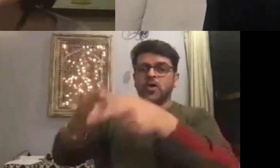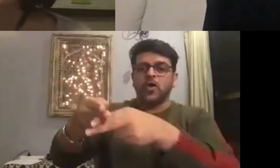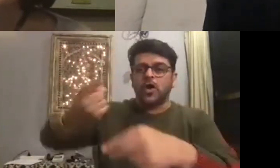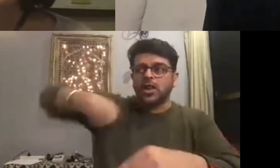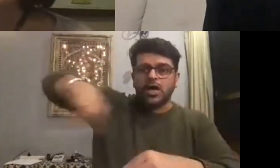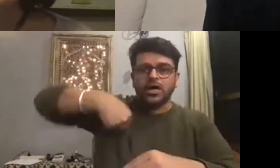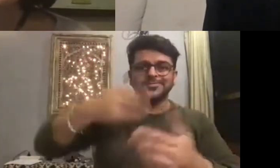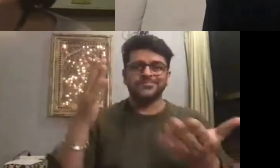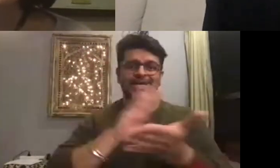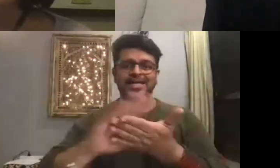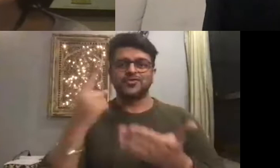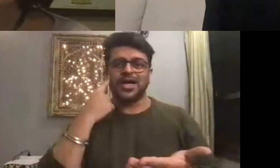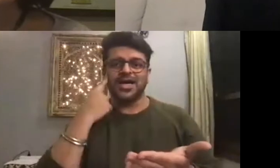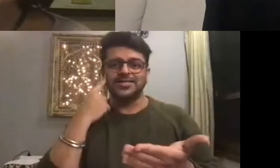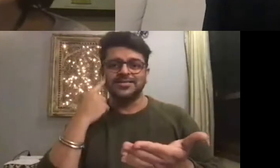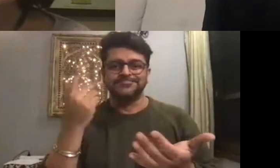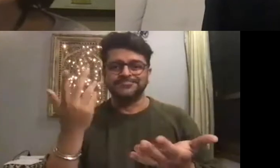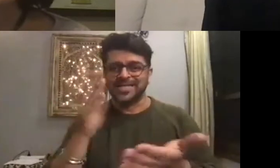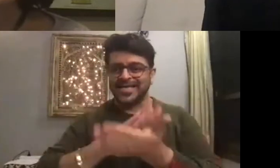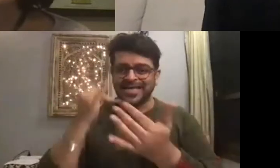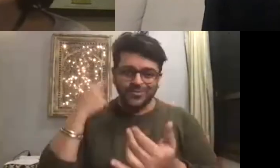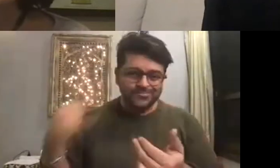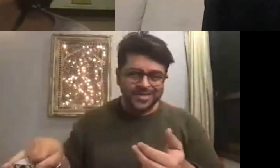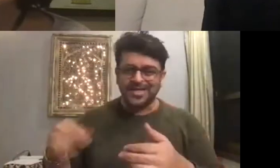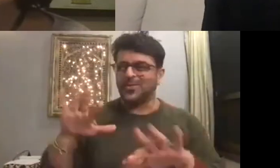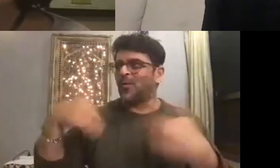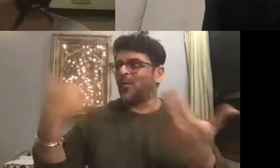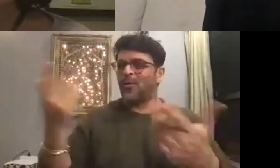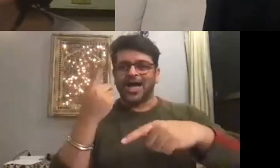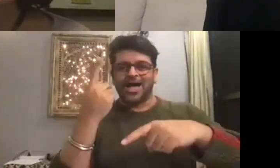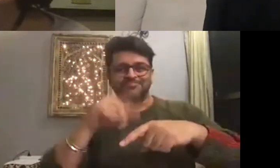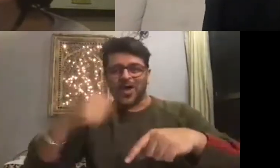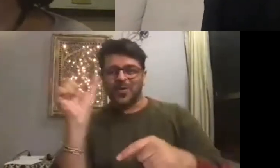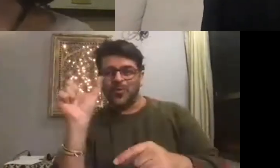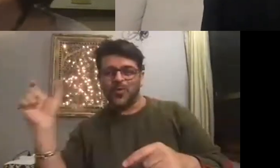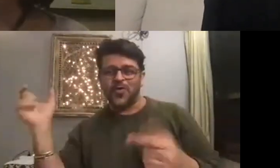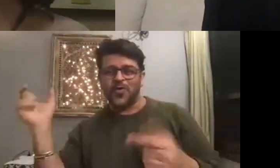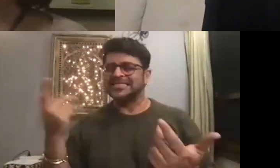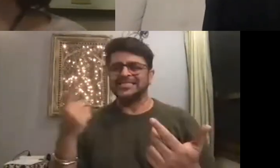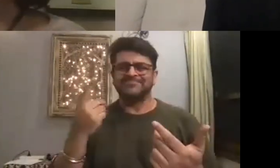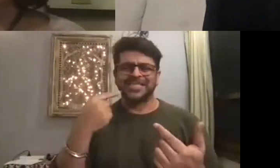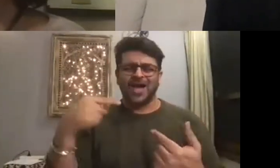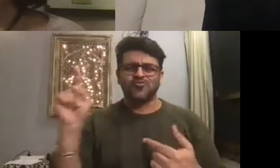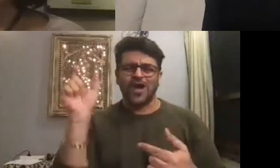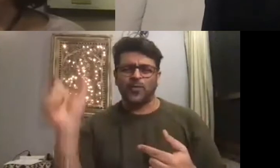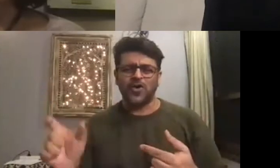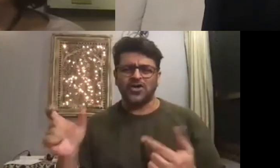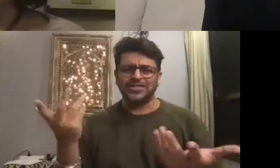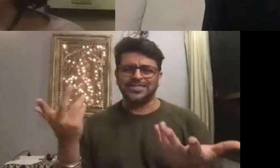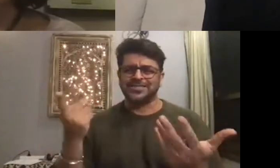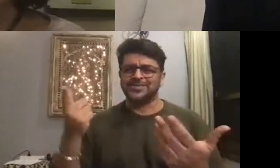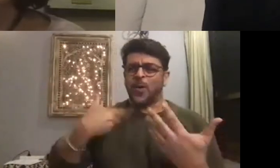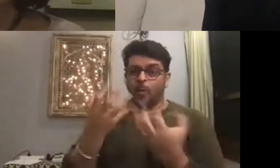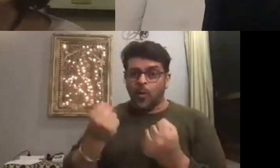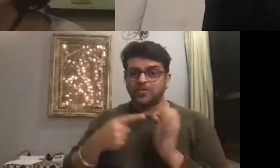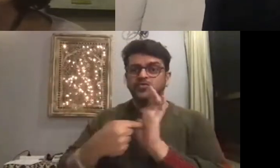deaf people here in India they're given titles like HI, hearing impaired, or some people like other